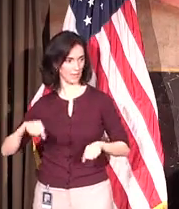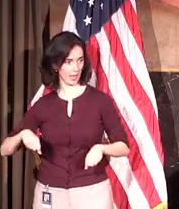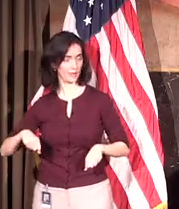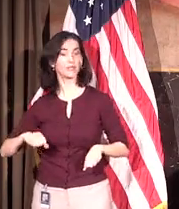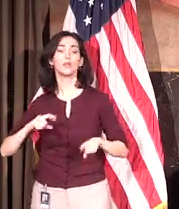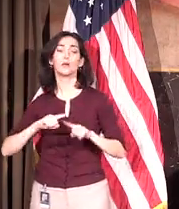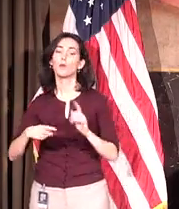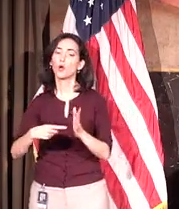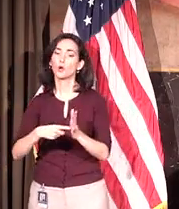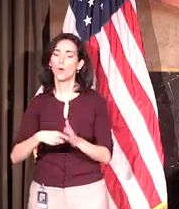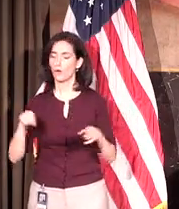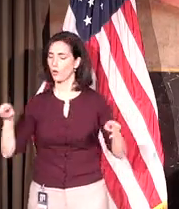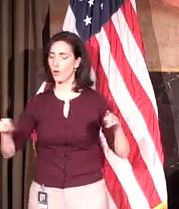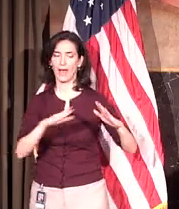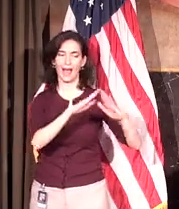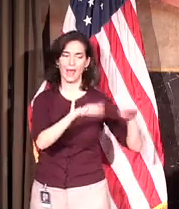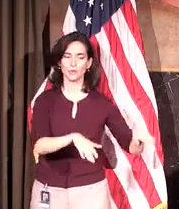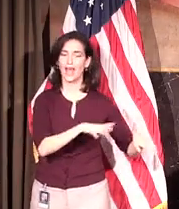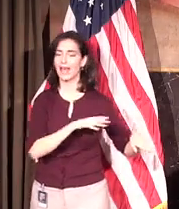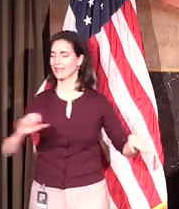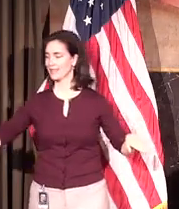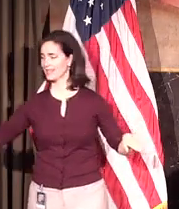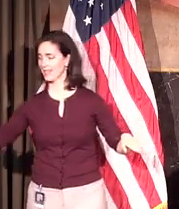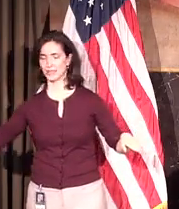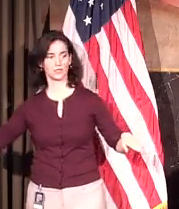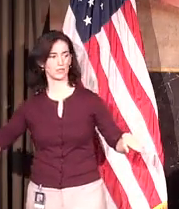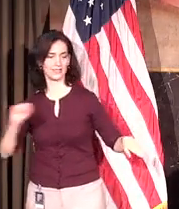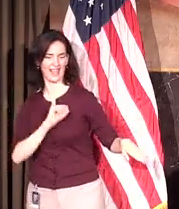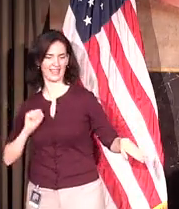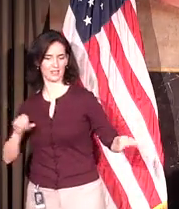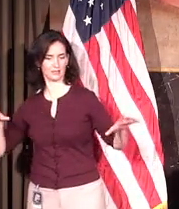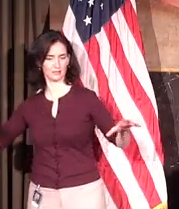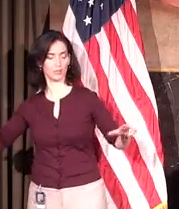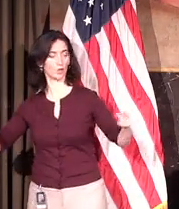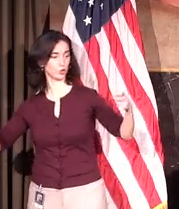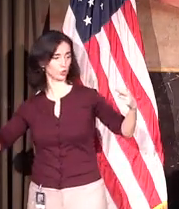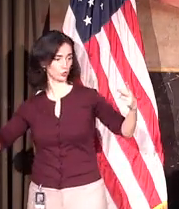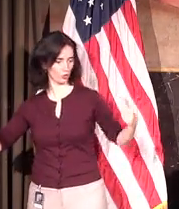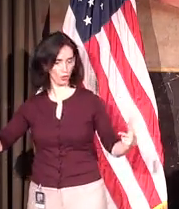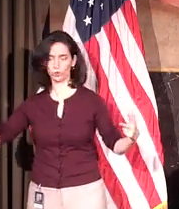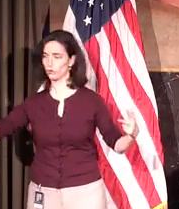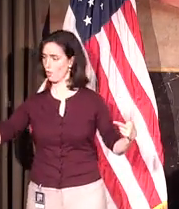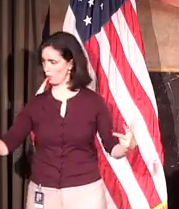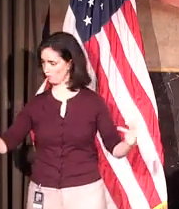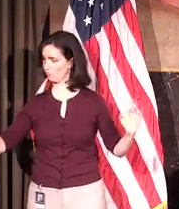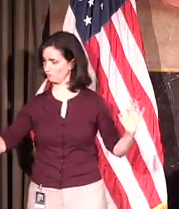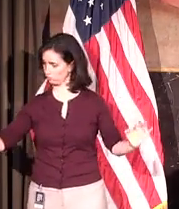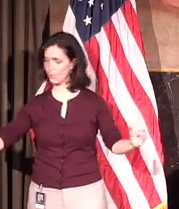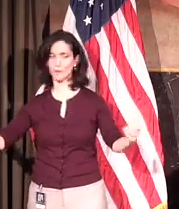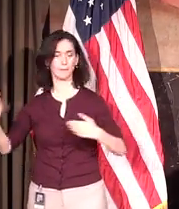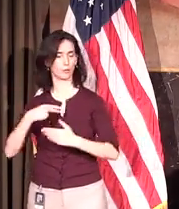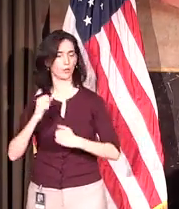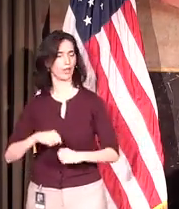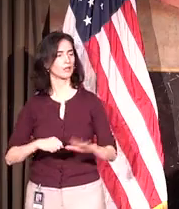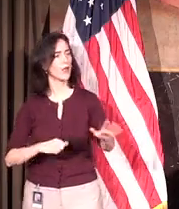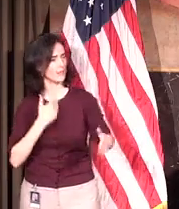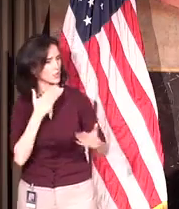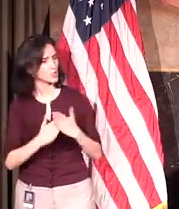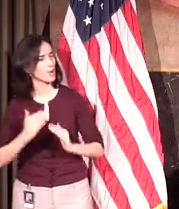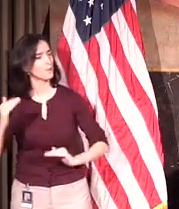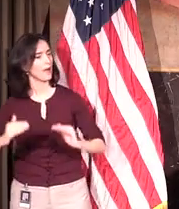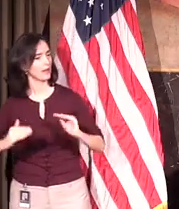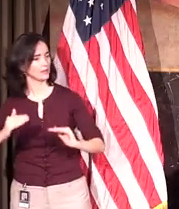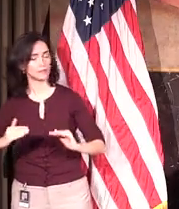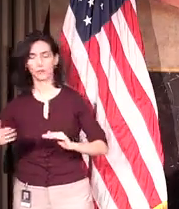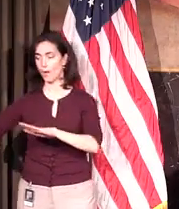require both the House and the Senate operating by 2/3 each to do that. That's the right balance between